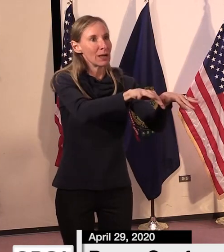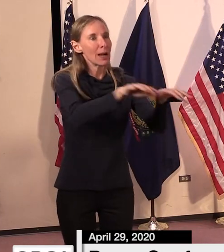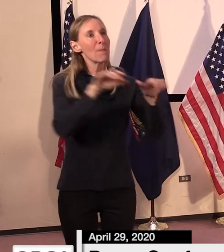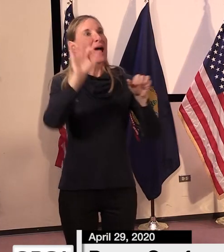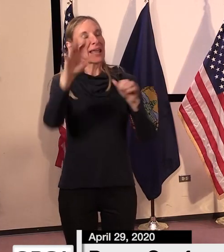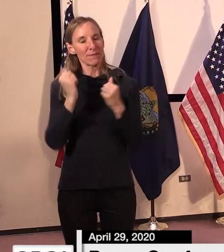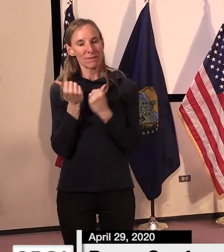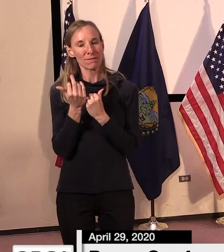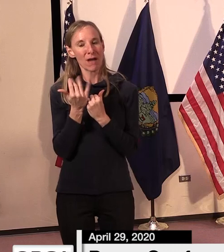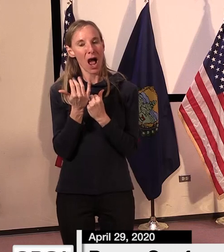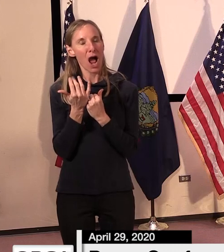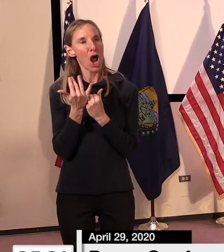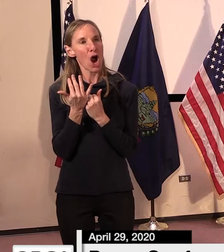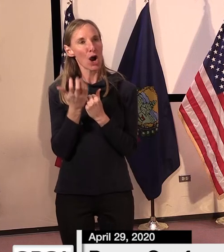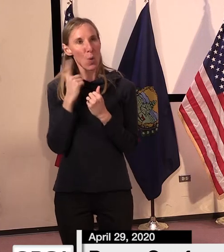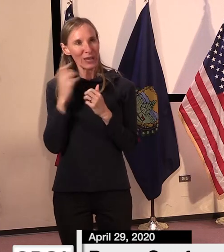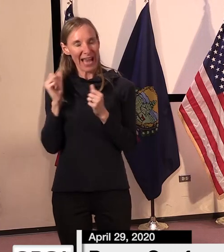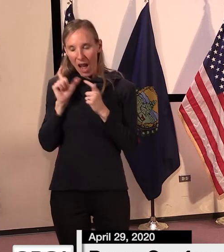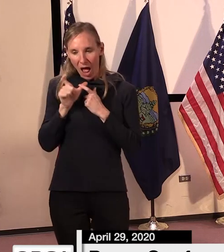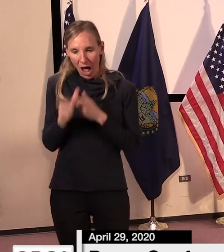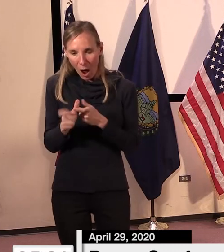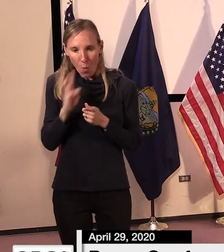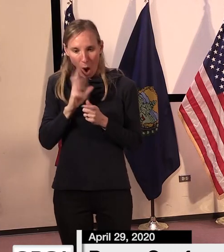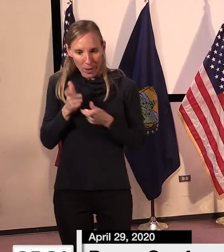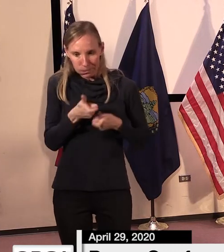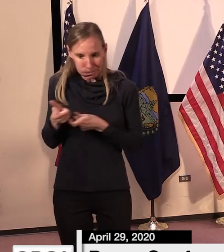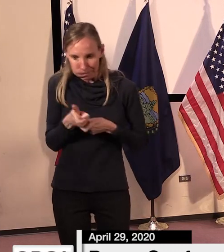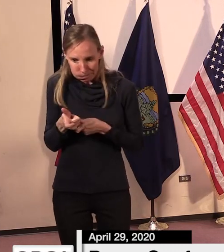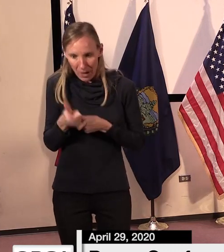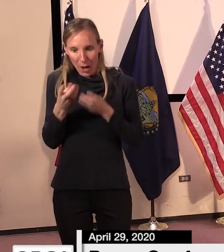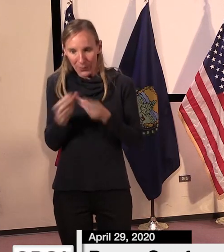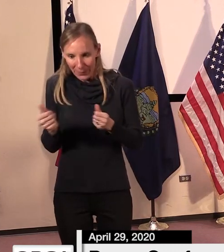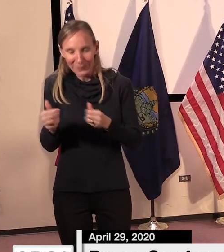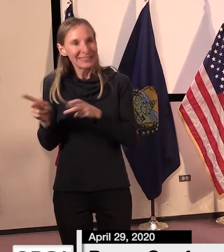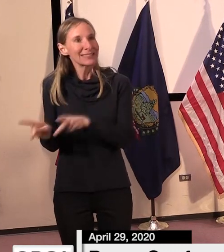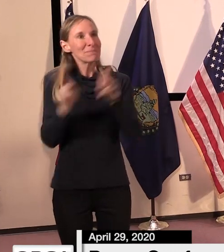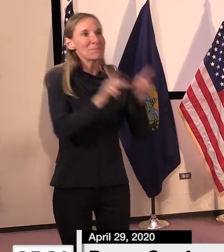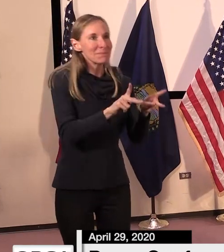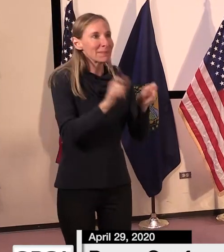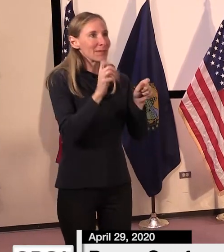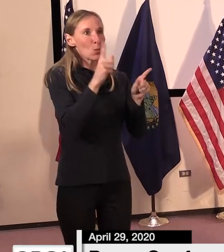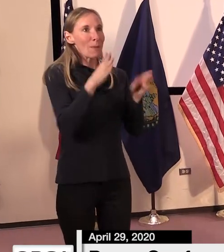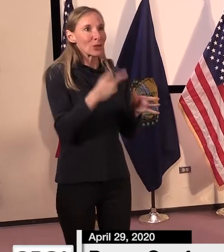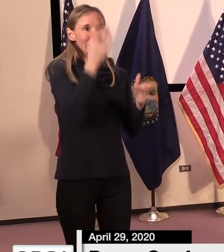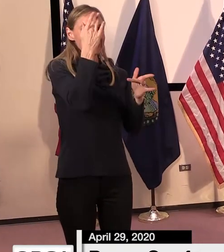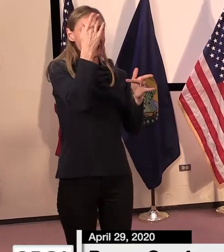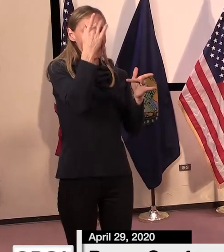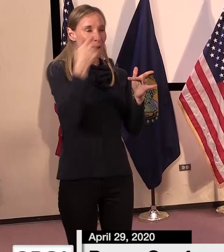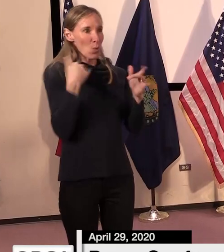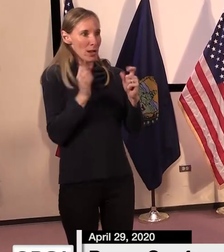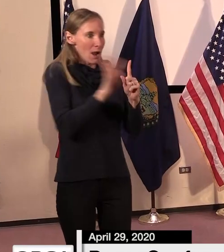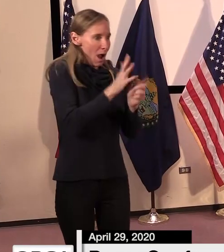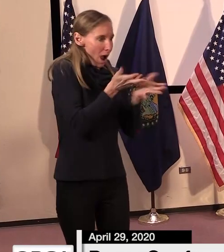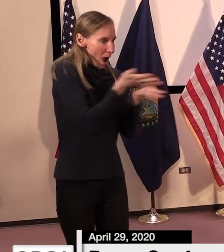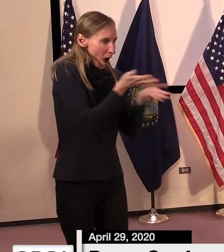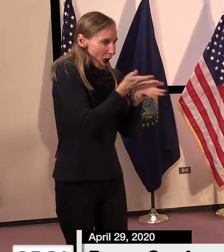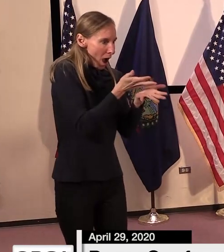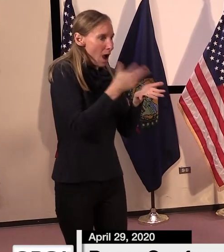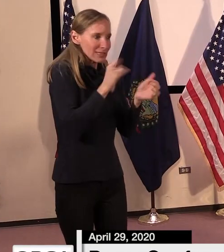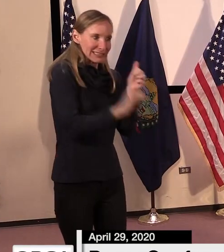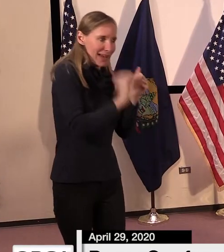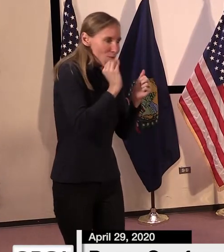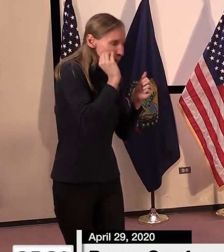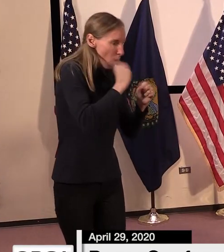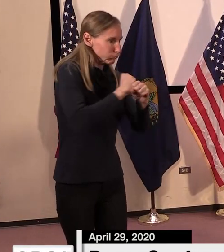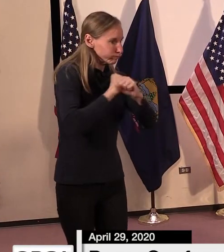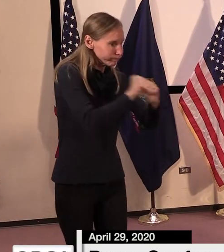order to contain it. Through hard work and creativity, we've done a pretty good job here in Vermont testing on